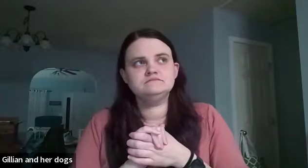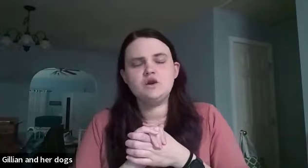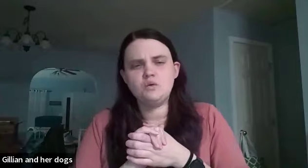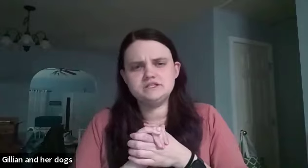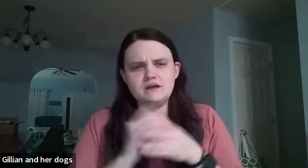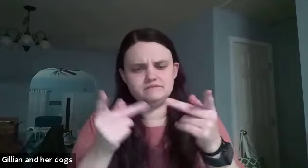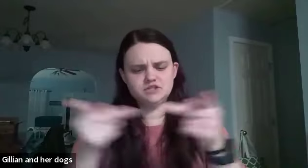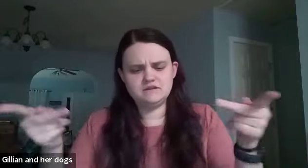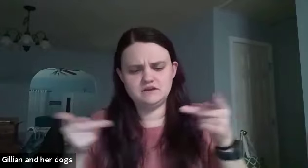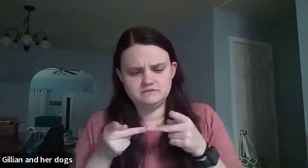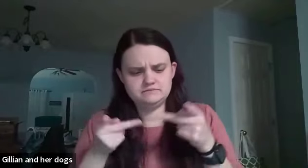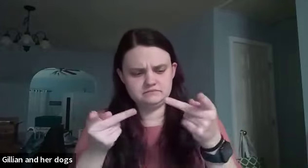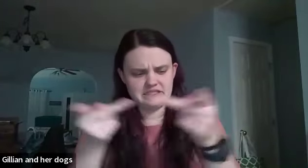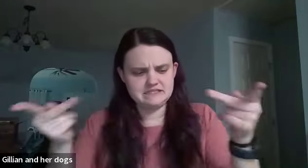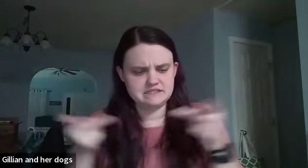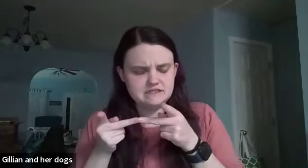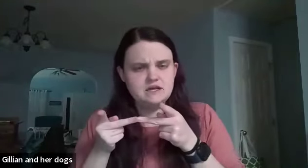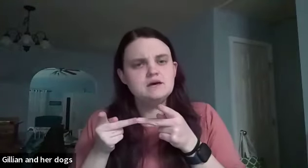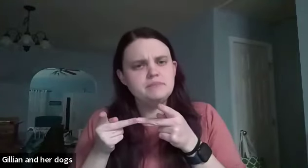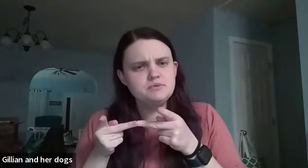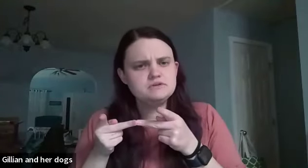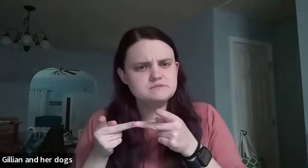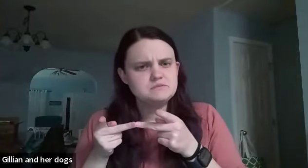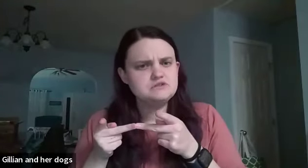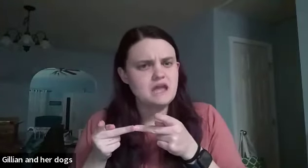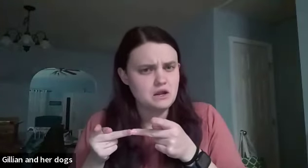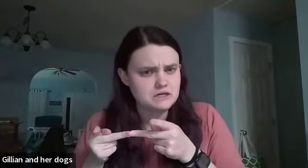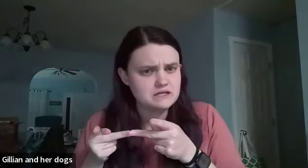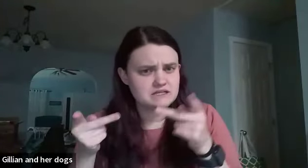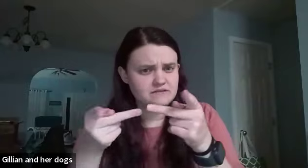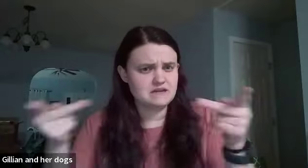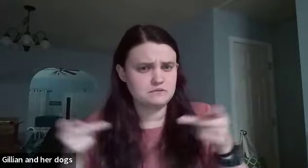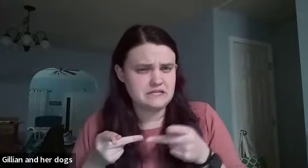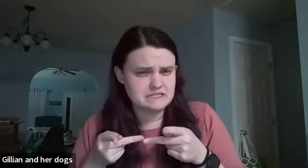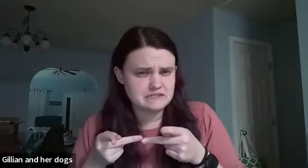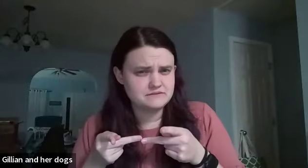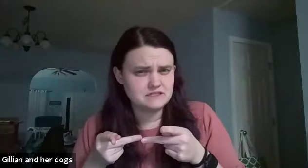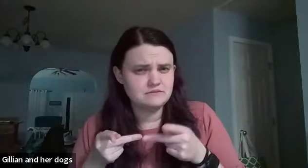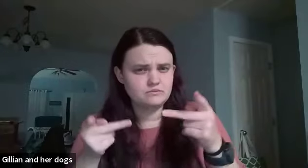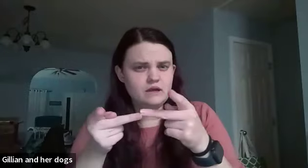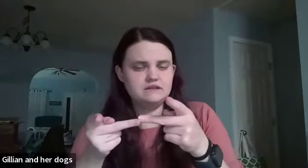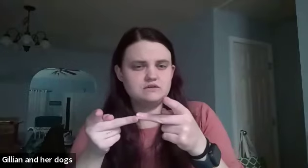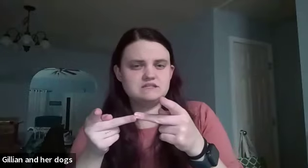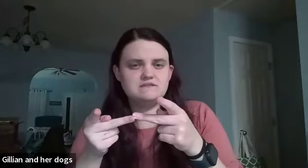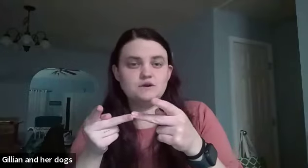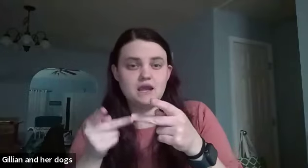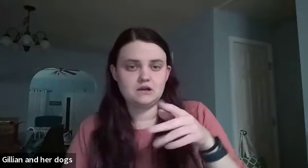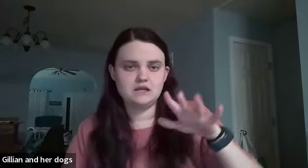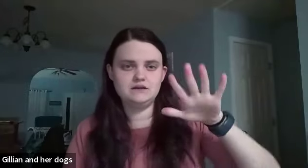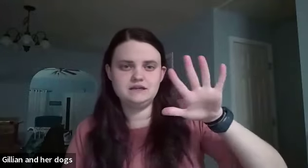not always, I'm trying to think of places. People will sometimes use area instead of the sign for places I've seen. And so the sign for area is